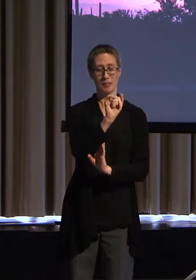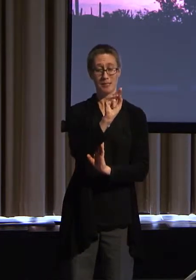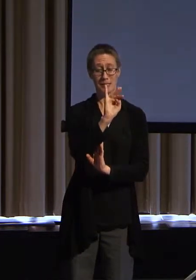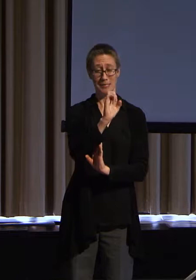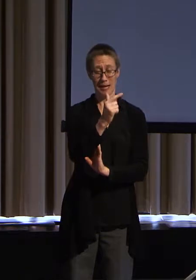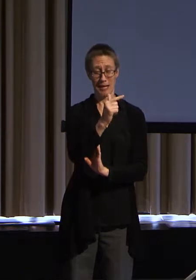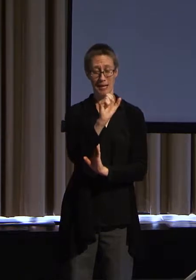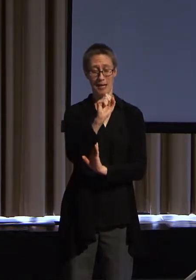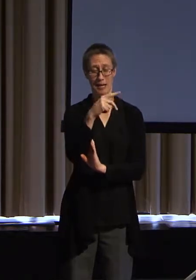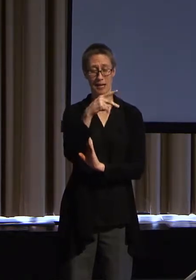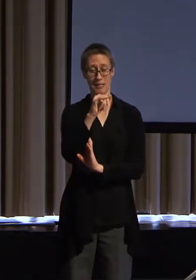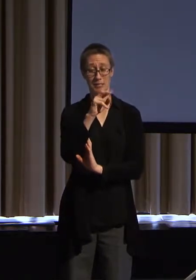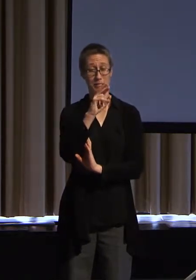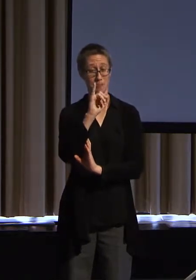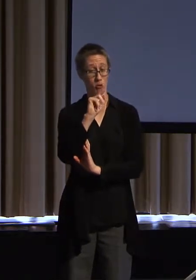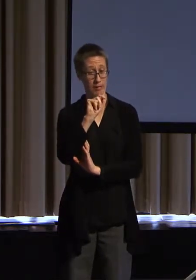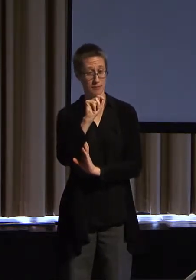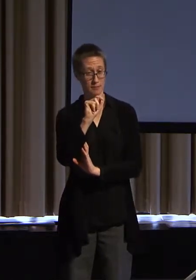4.